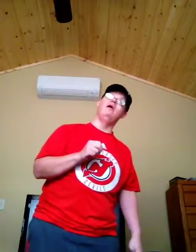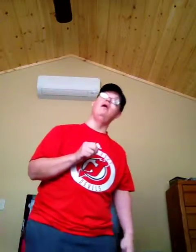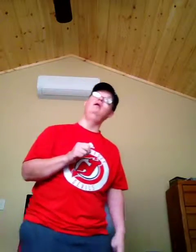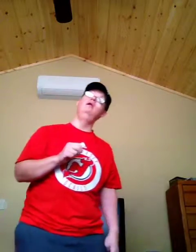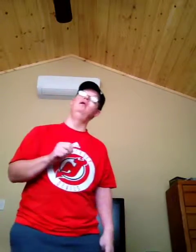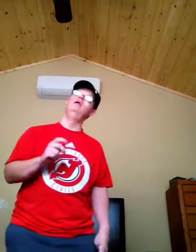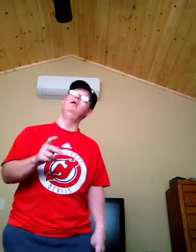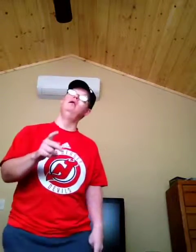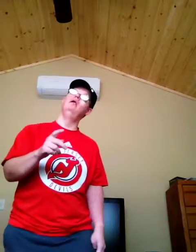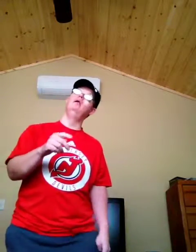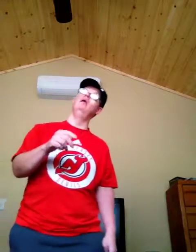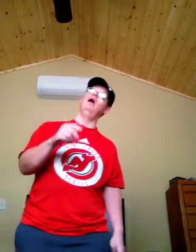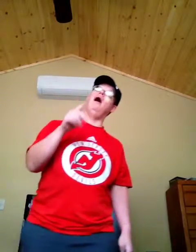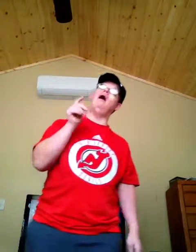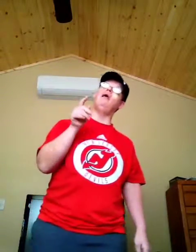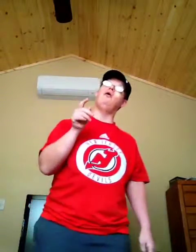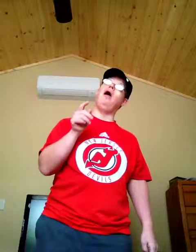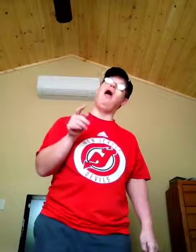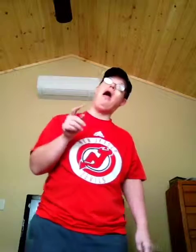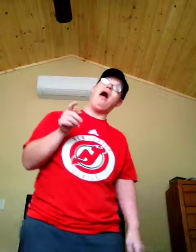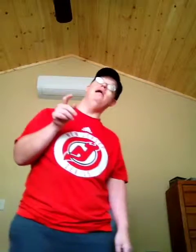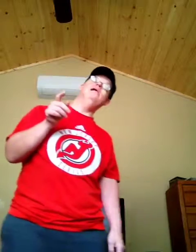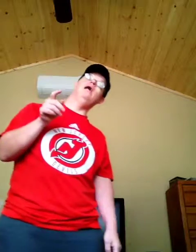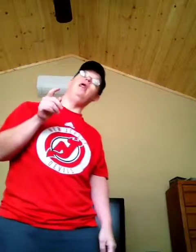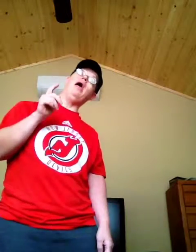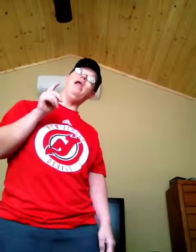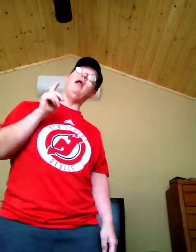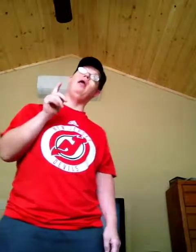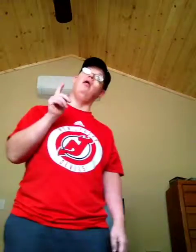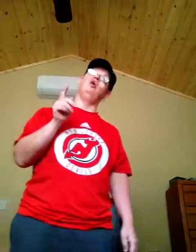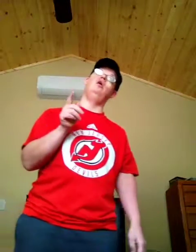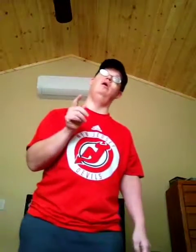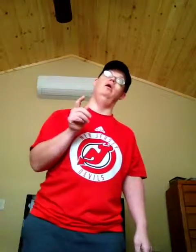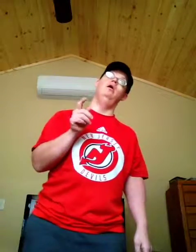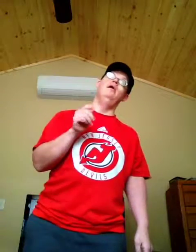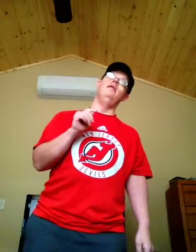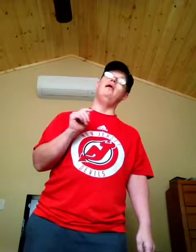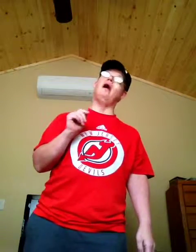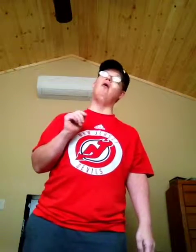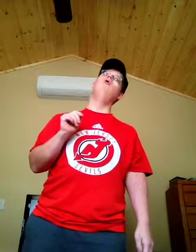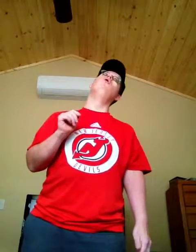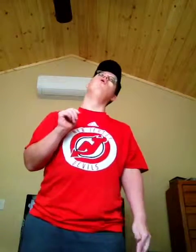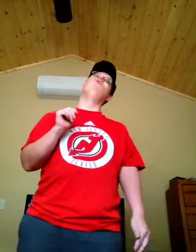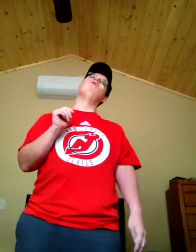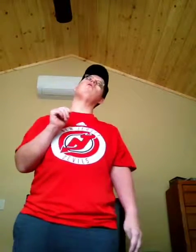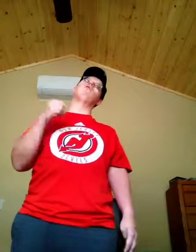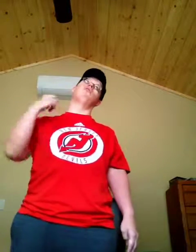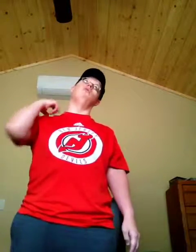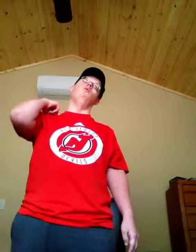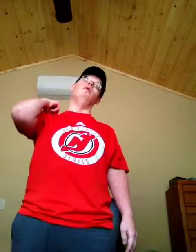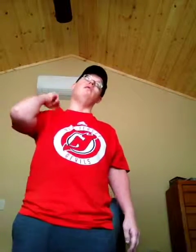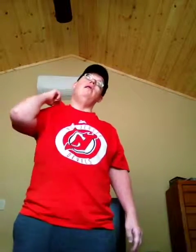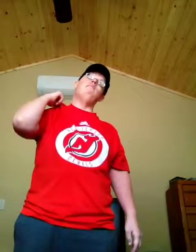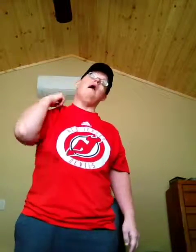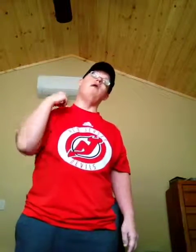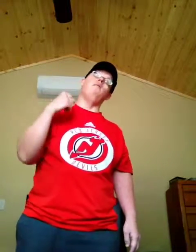"Kid, I like your hat and I like your shirt." Then I go, what's the name on your